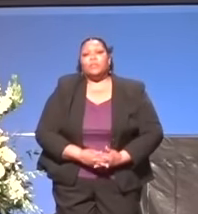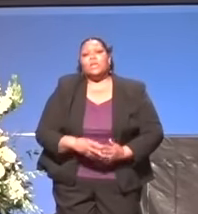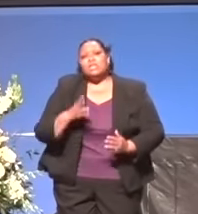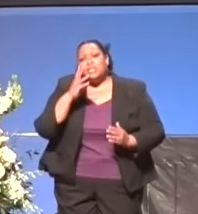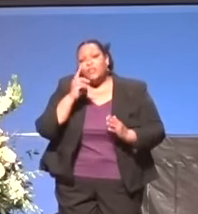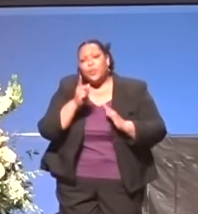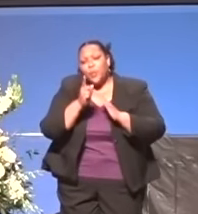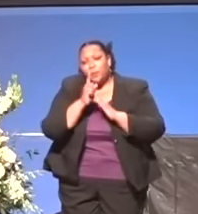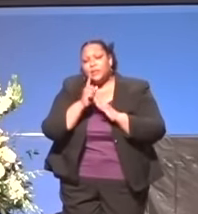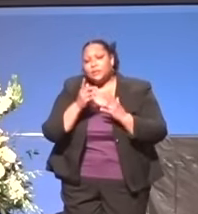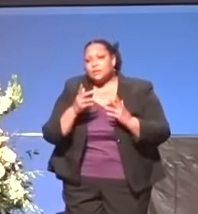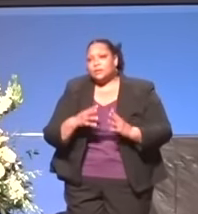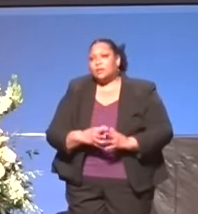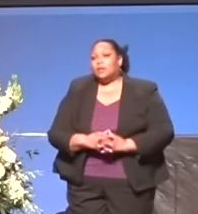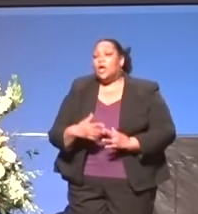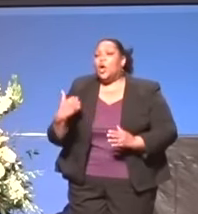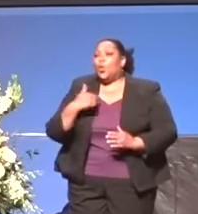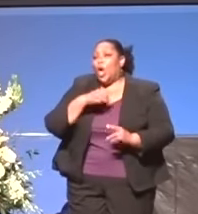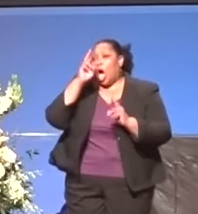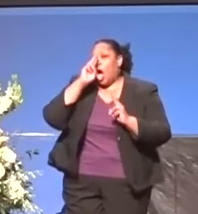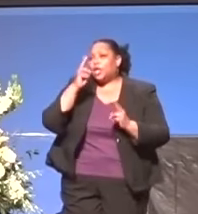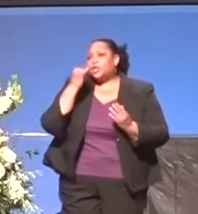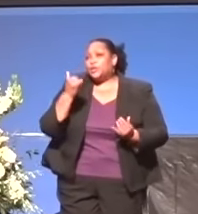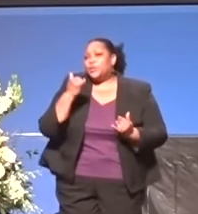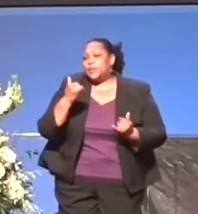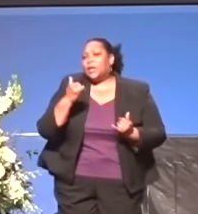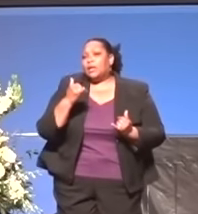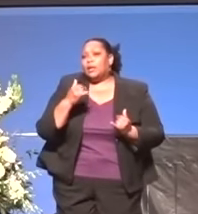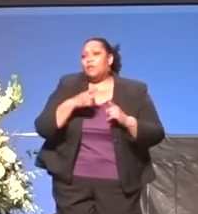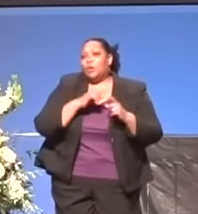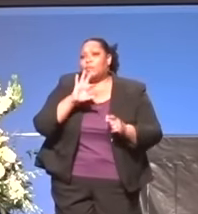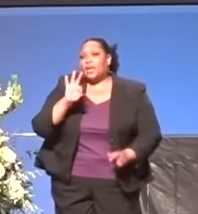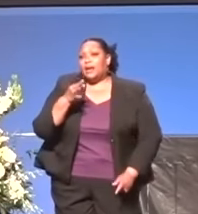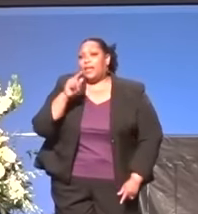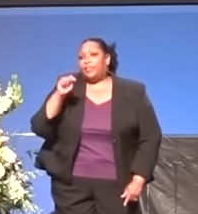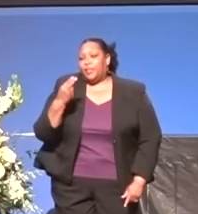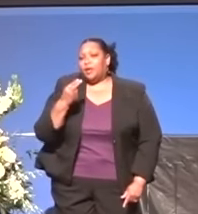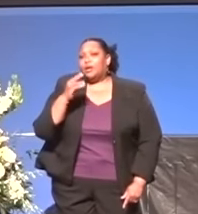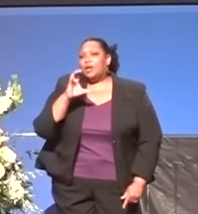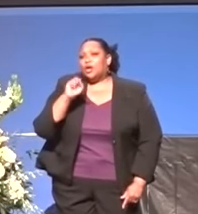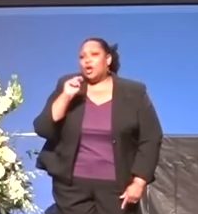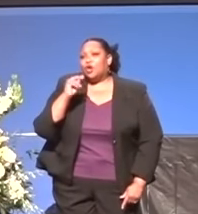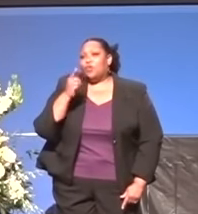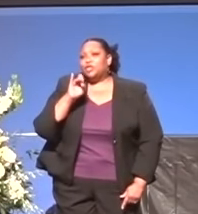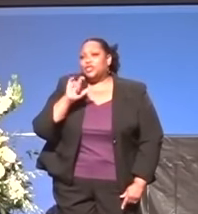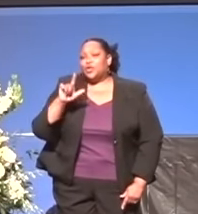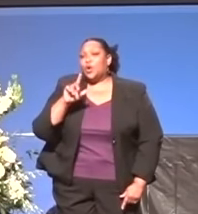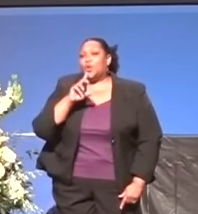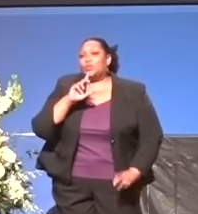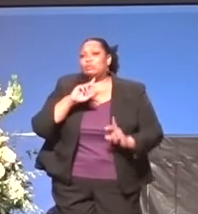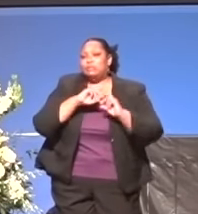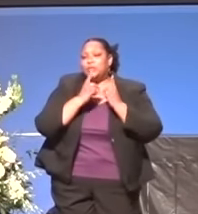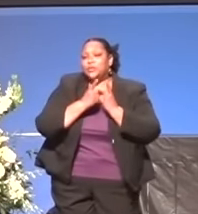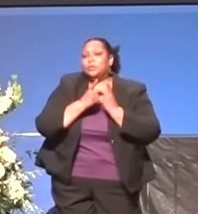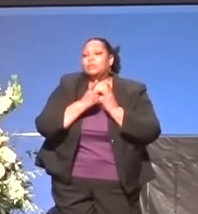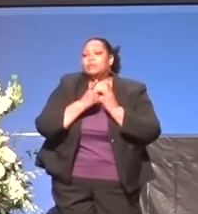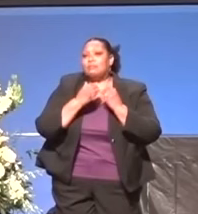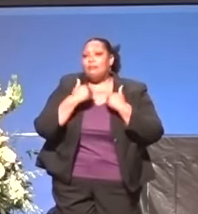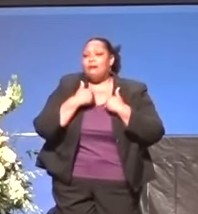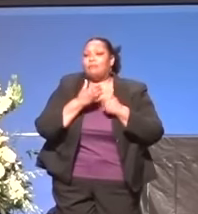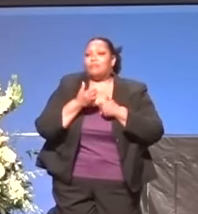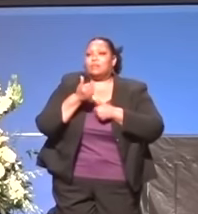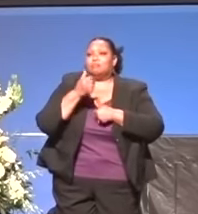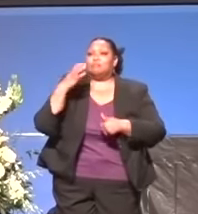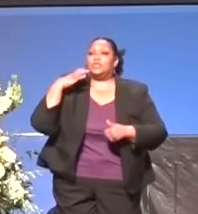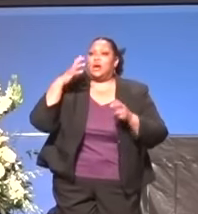Just a few more. We are honored today here in the ninth congressional district to have the